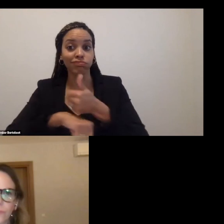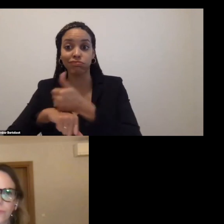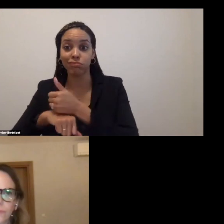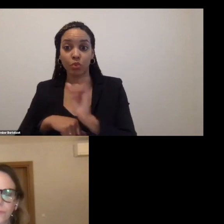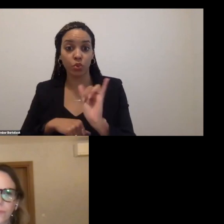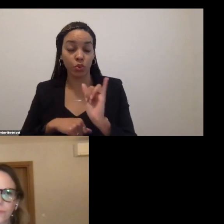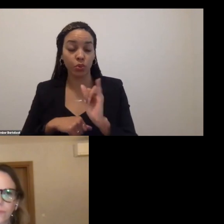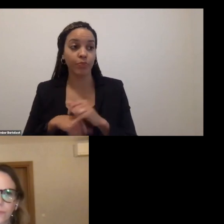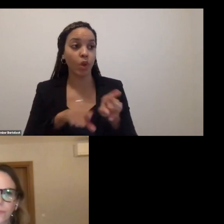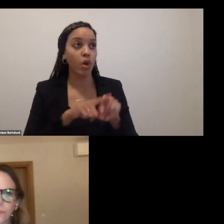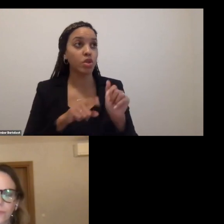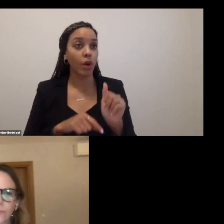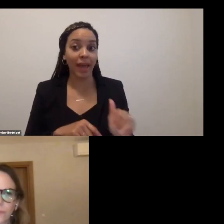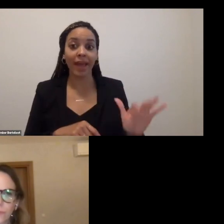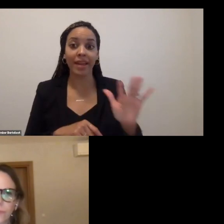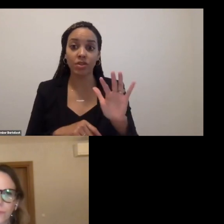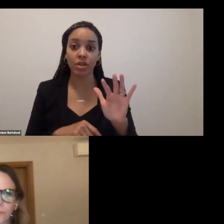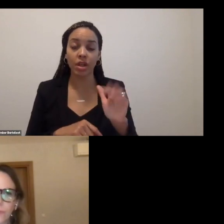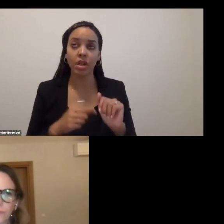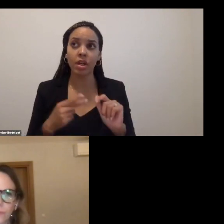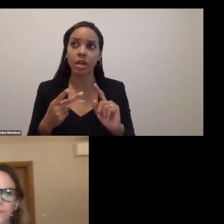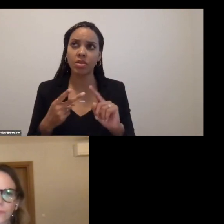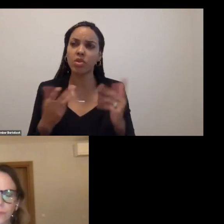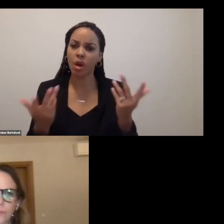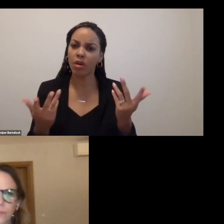to Asia, and so